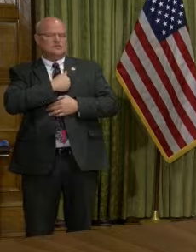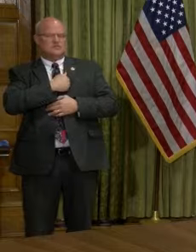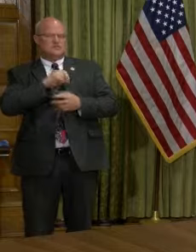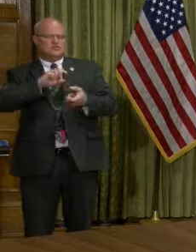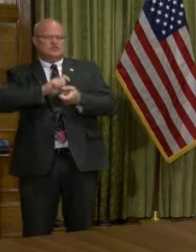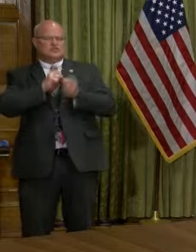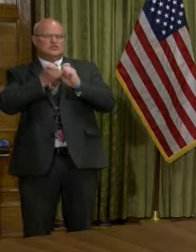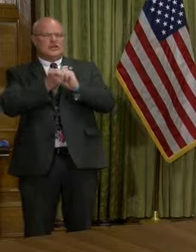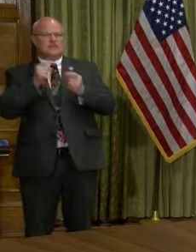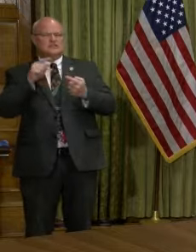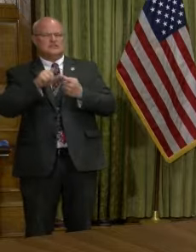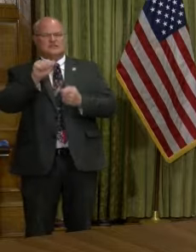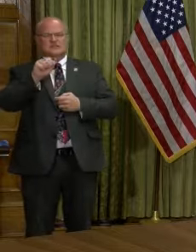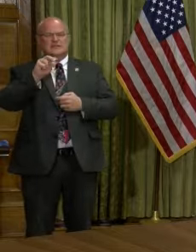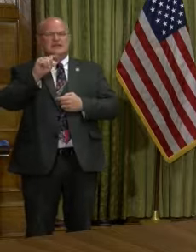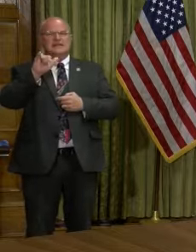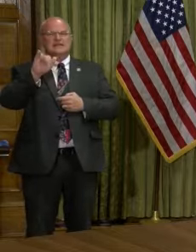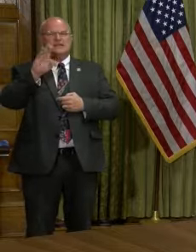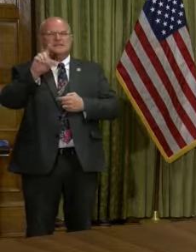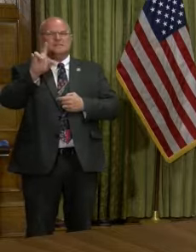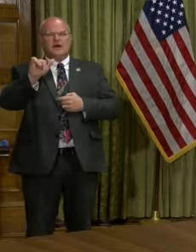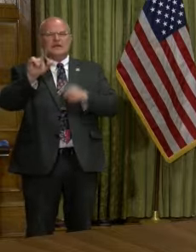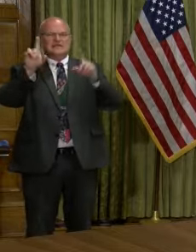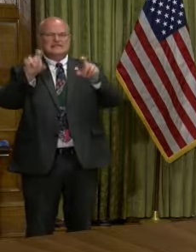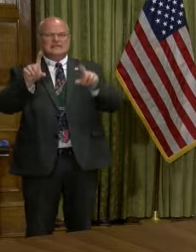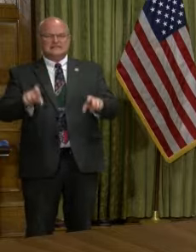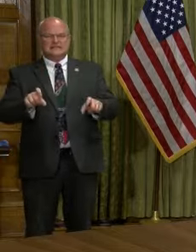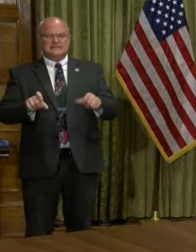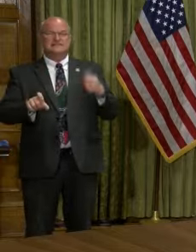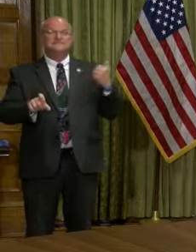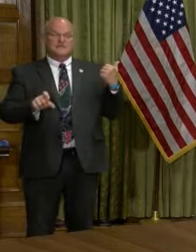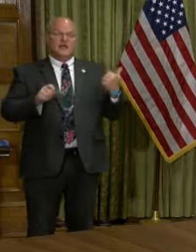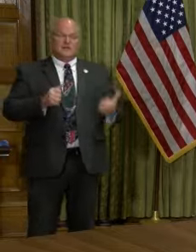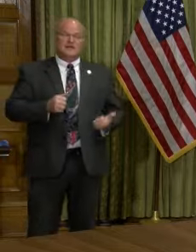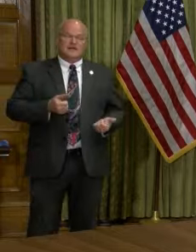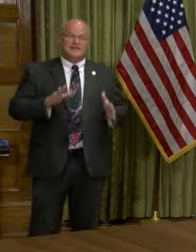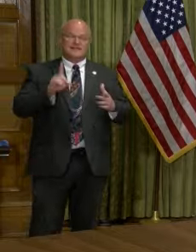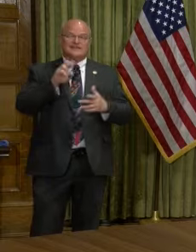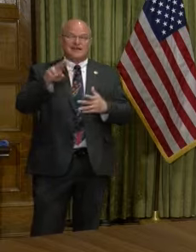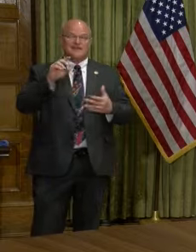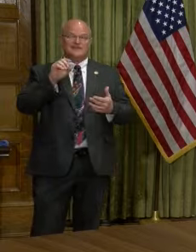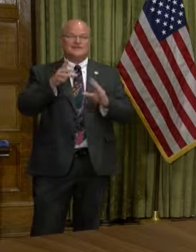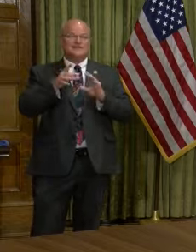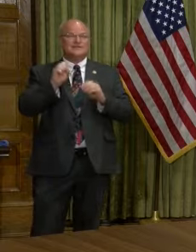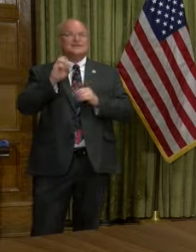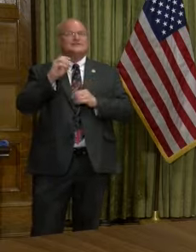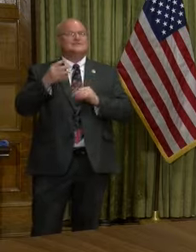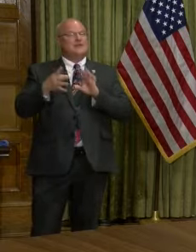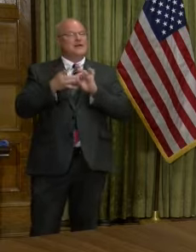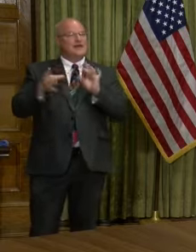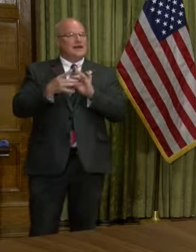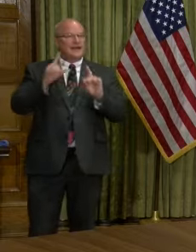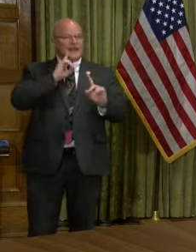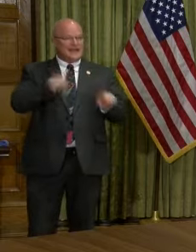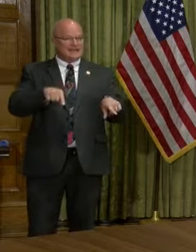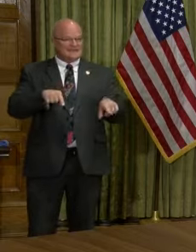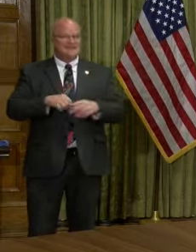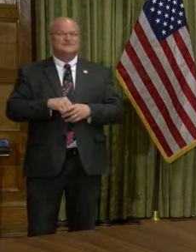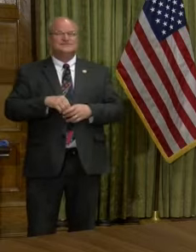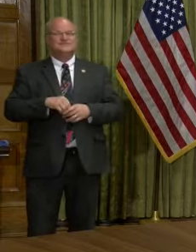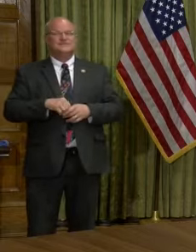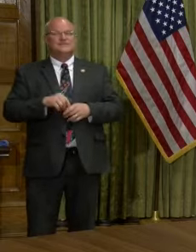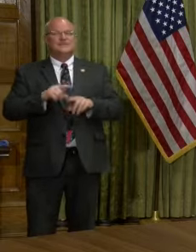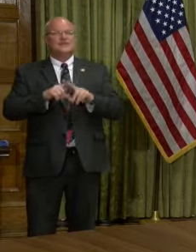testing? I'm going to let, obviously, Dr. Smith address that, since that's who it's mentioned or